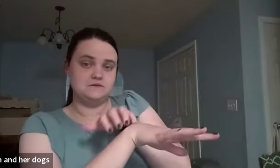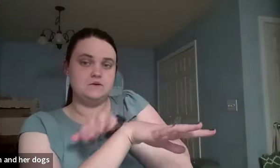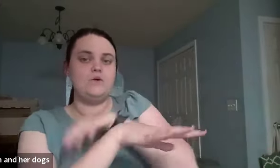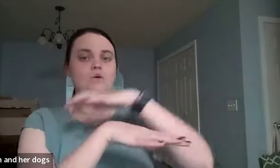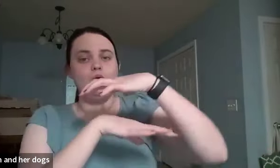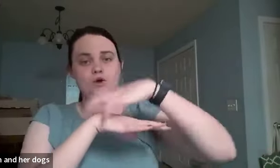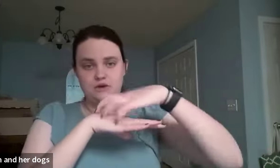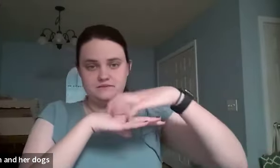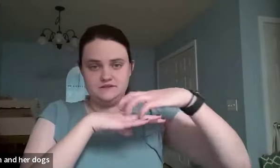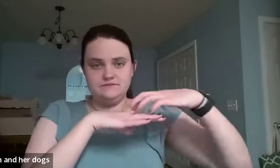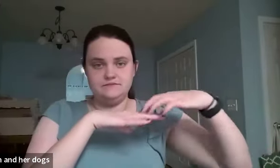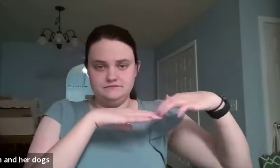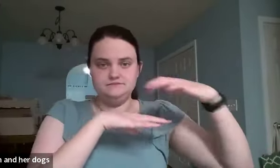Grapes or grapes.